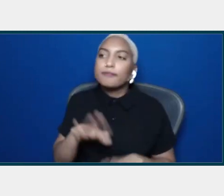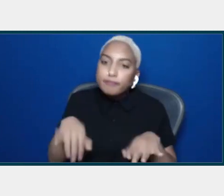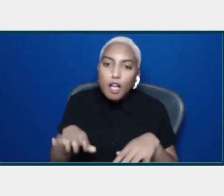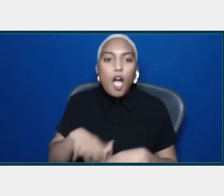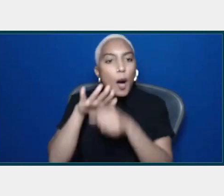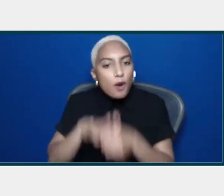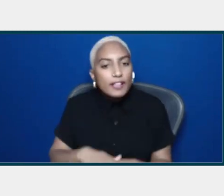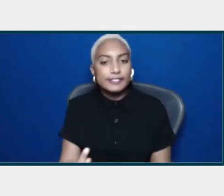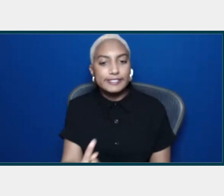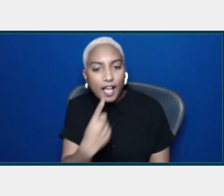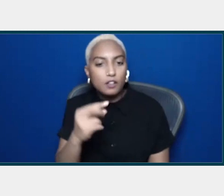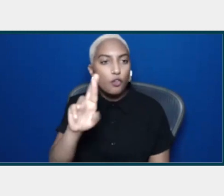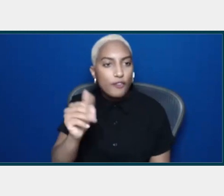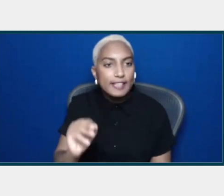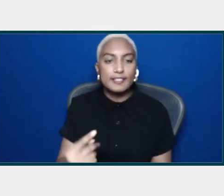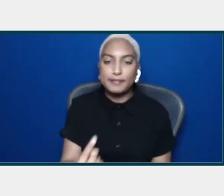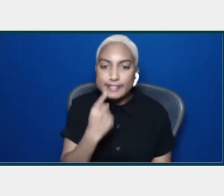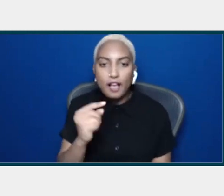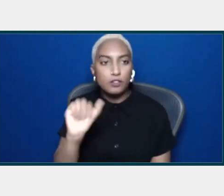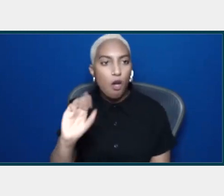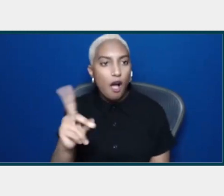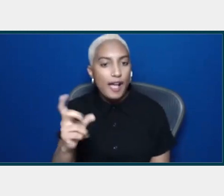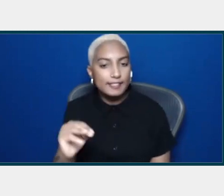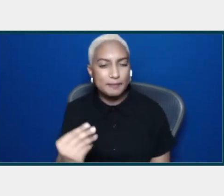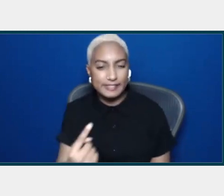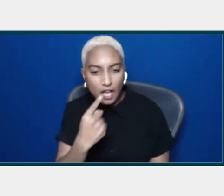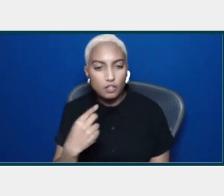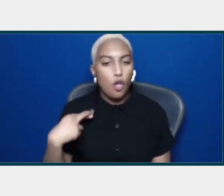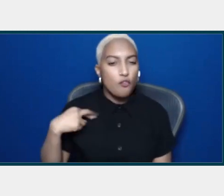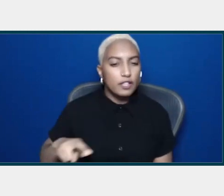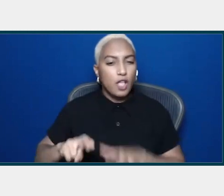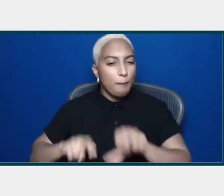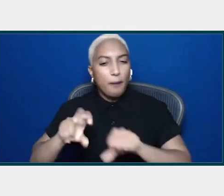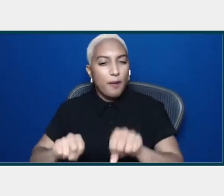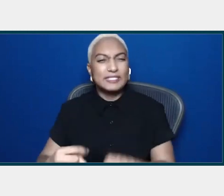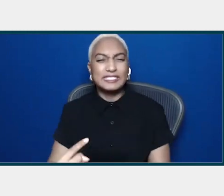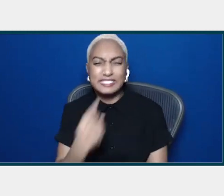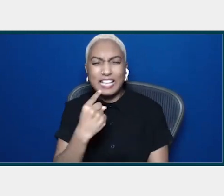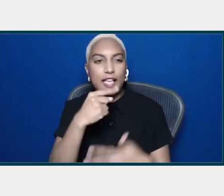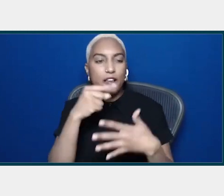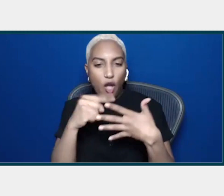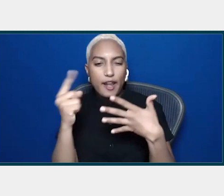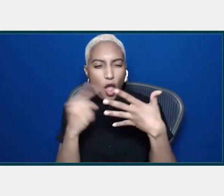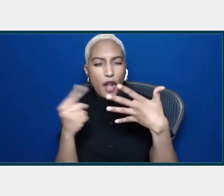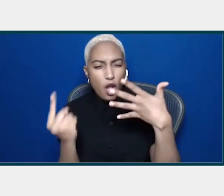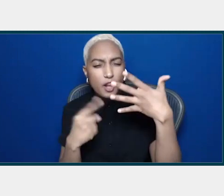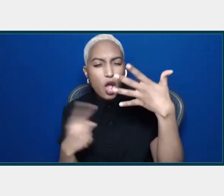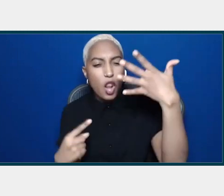And there's a type of collateral beauty about having a community,